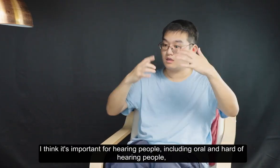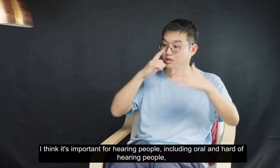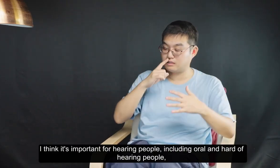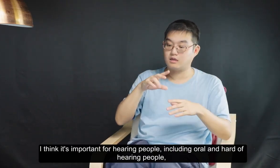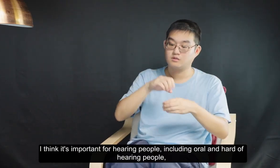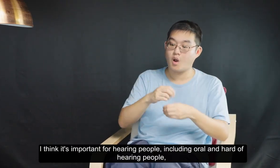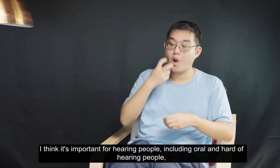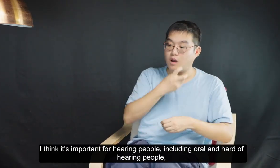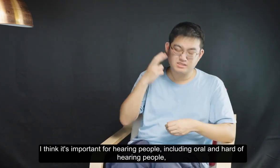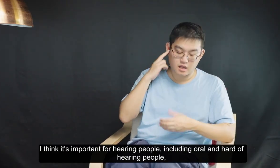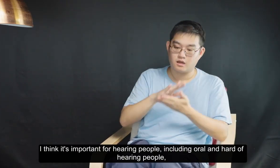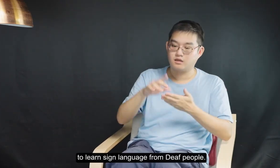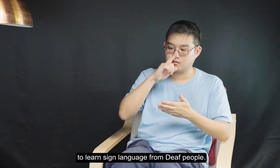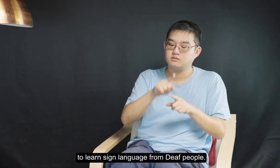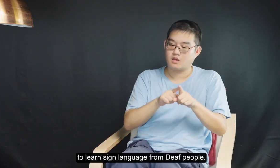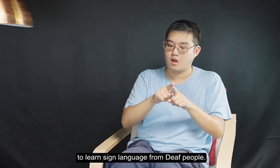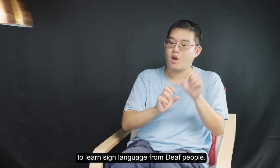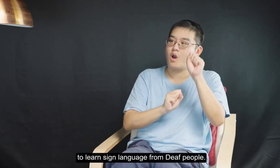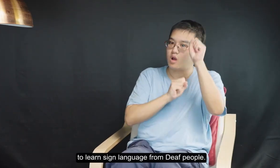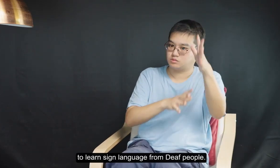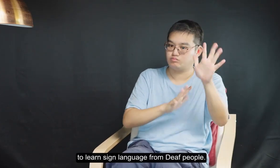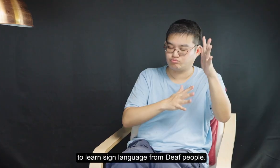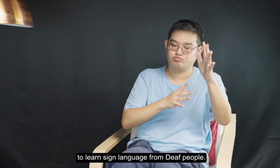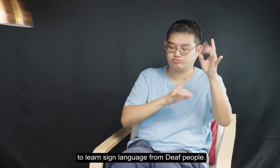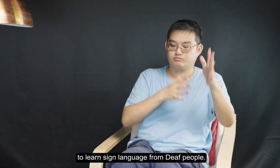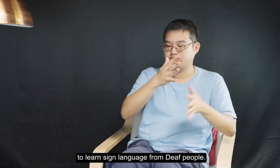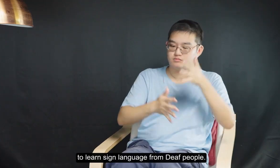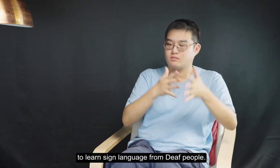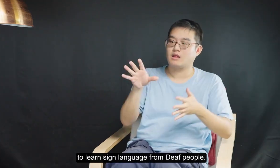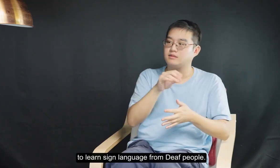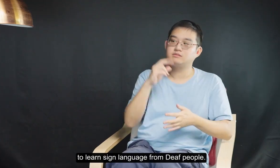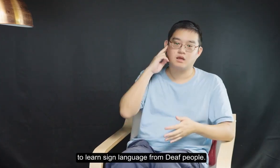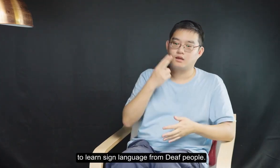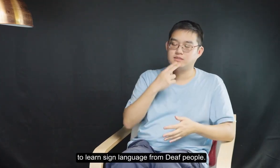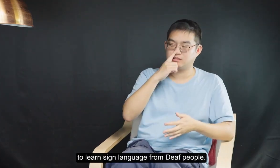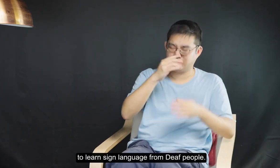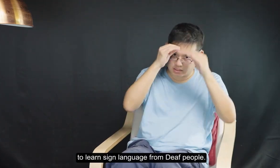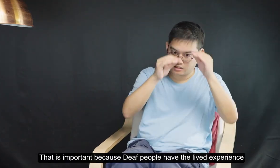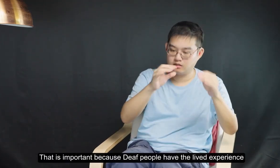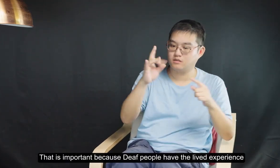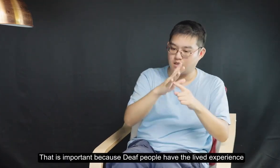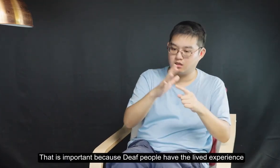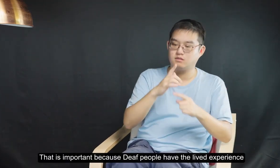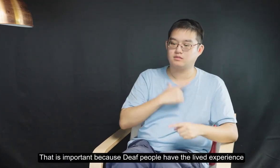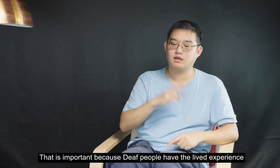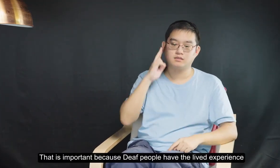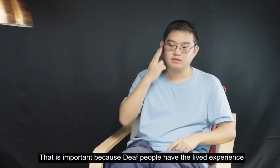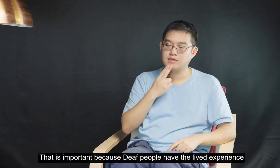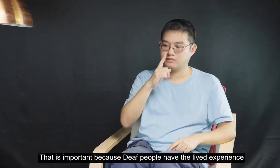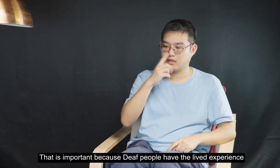oral and hard of hearing people, to learn sign language from deaf people. That is important because deaf people